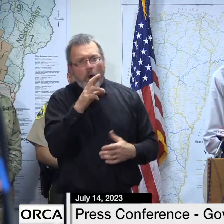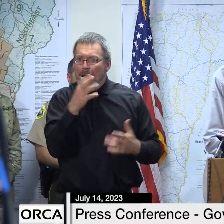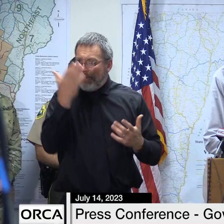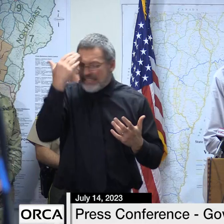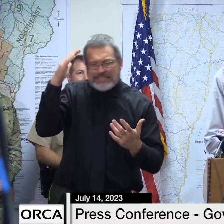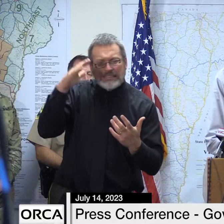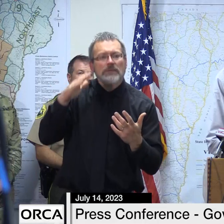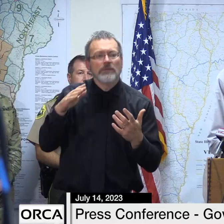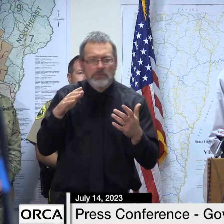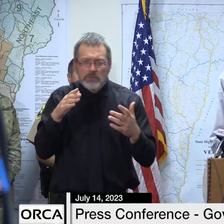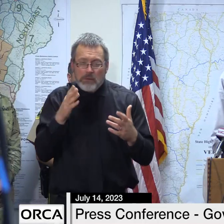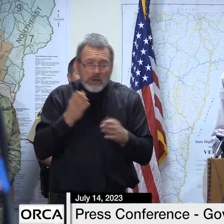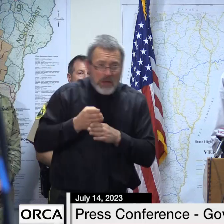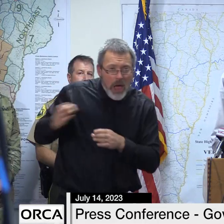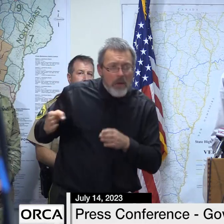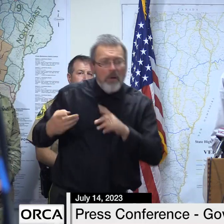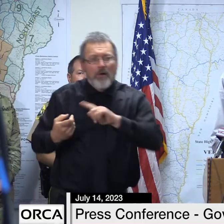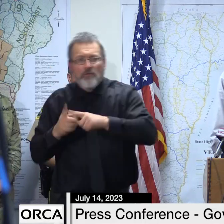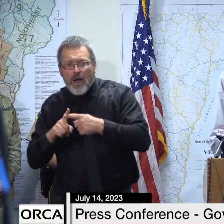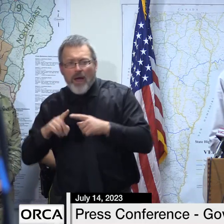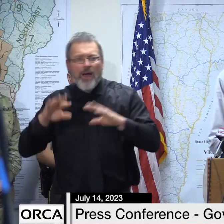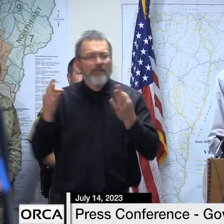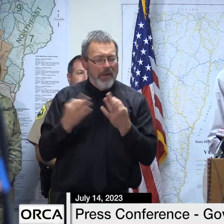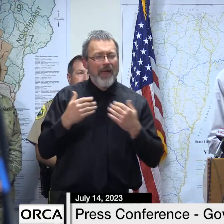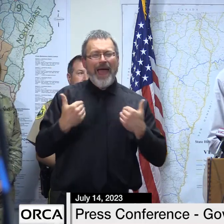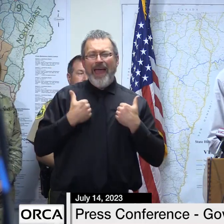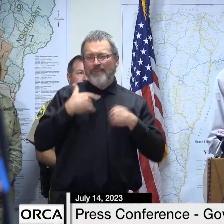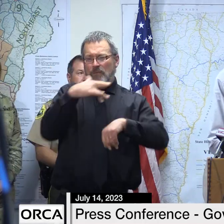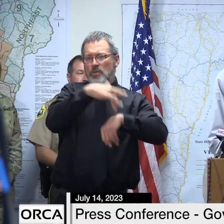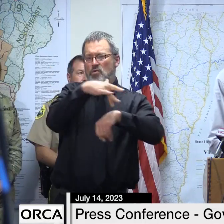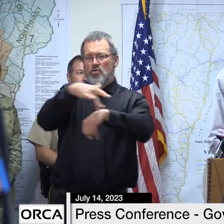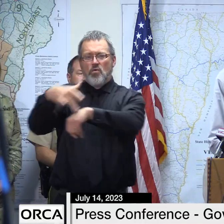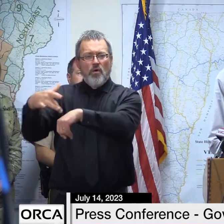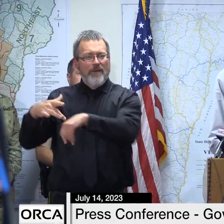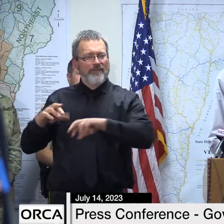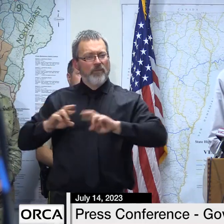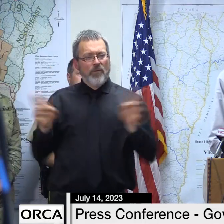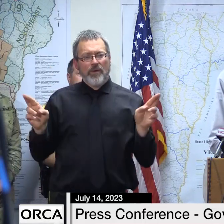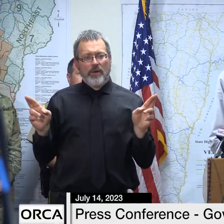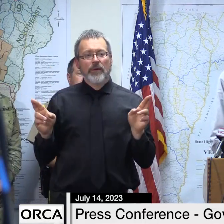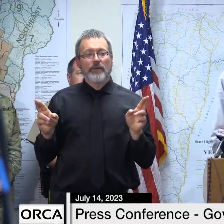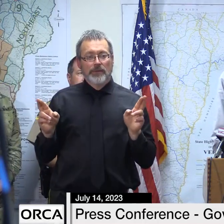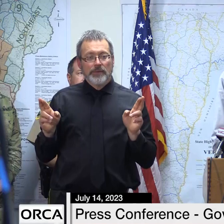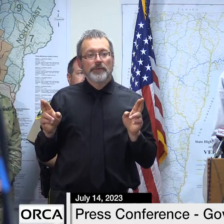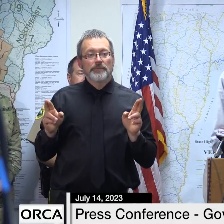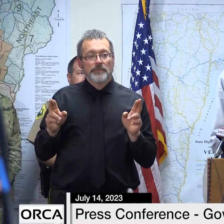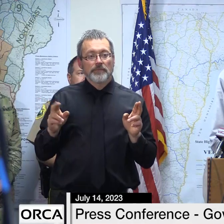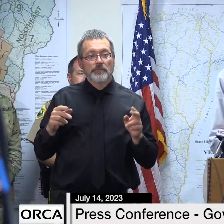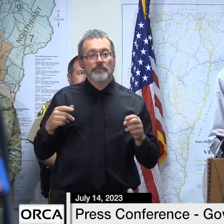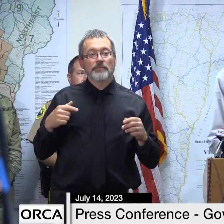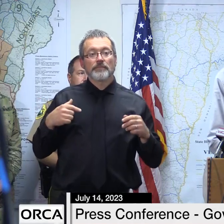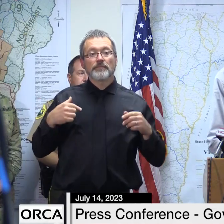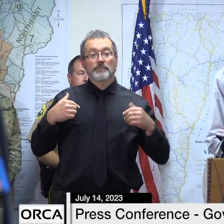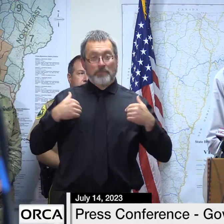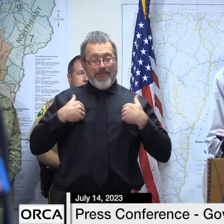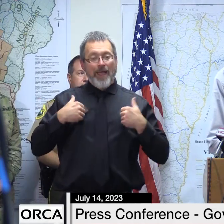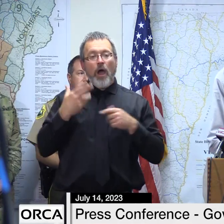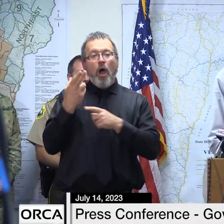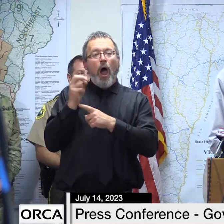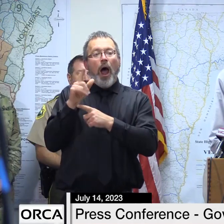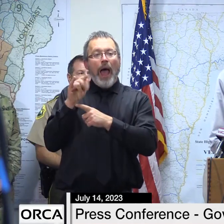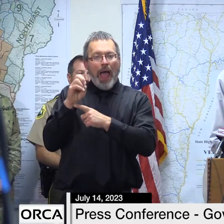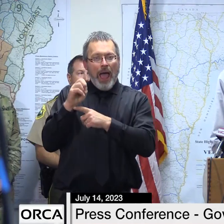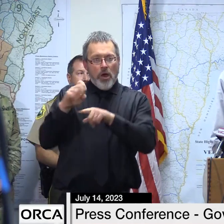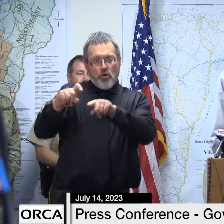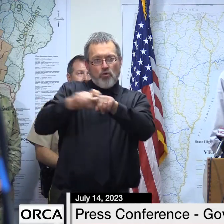local resources, there is now a national disaster stress hotline that you can call or text for